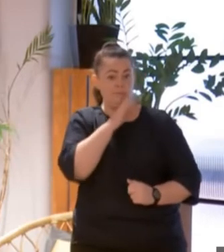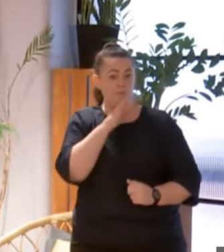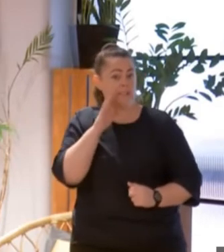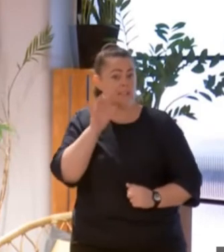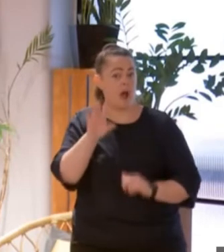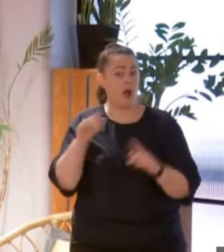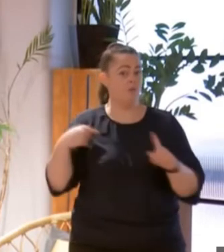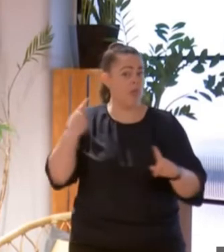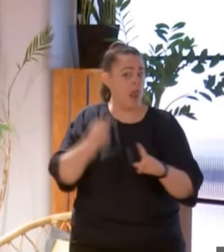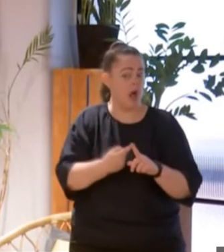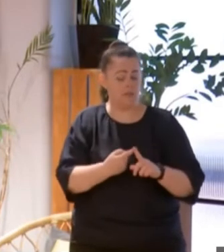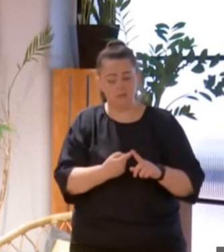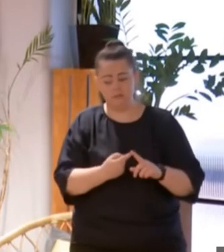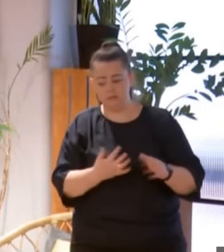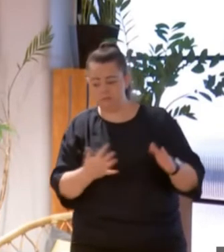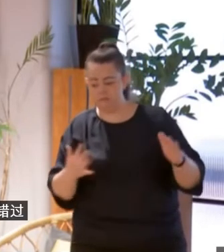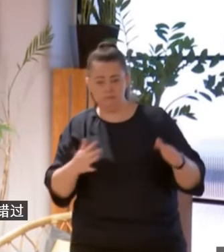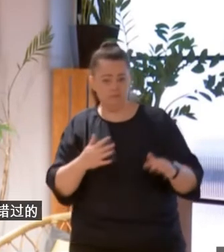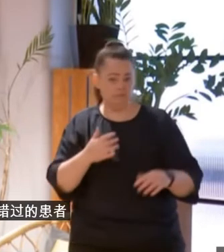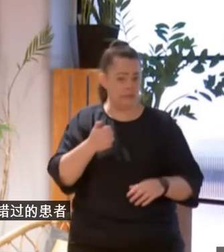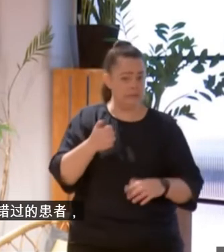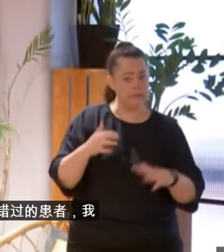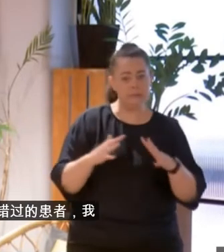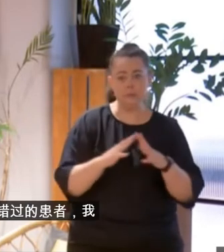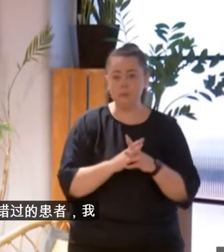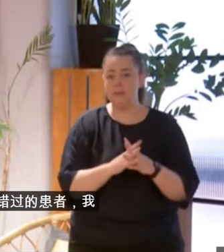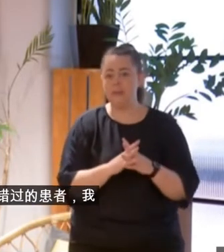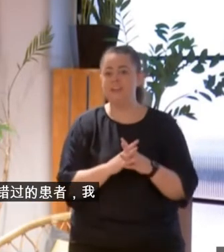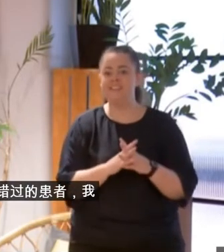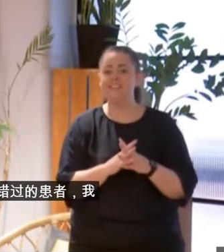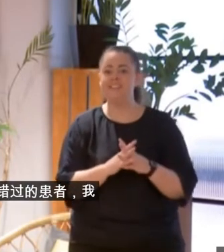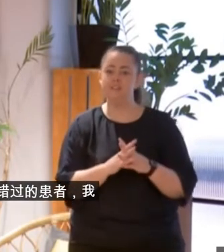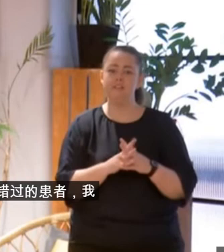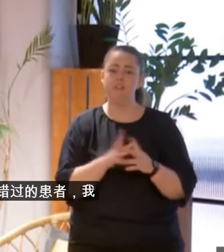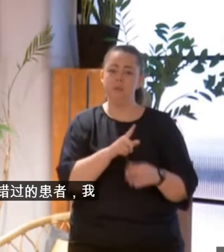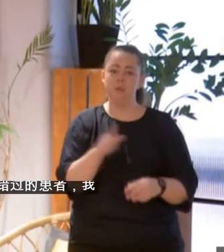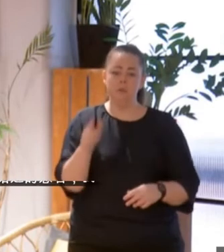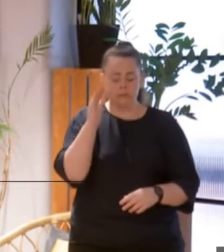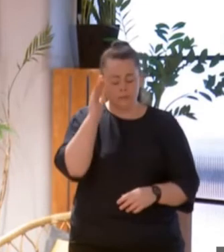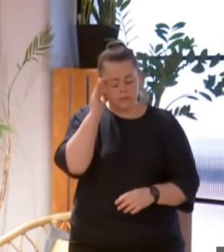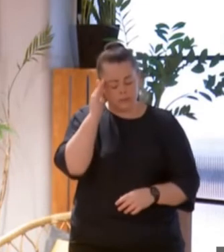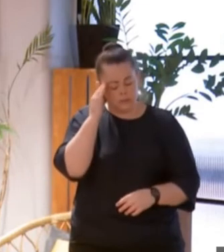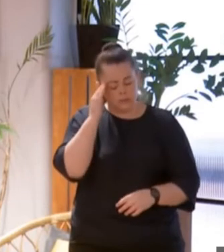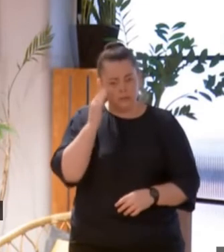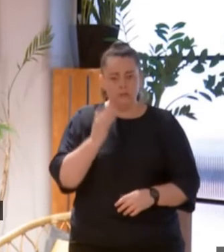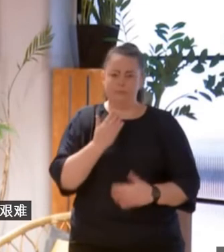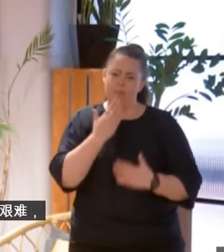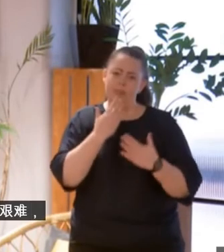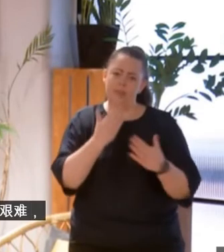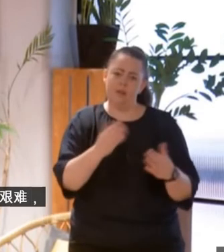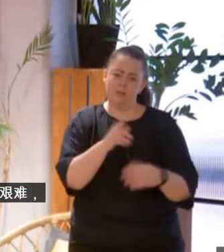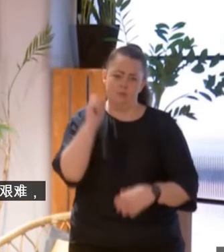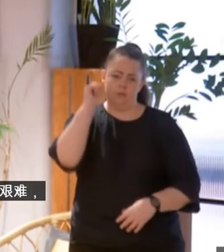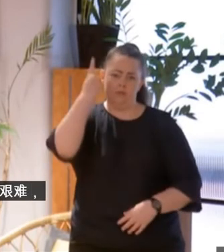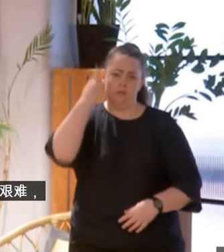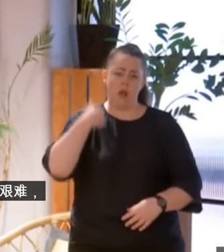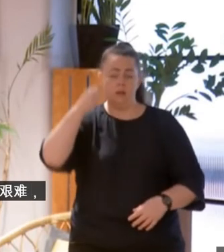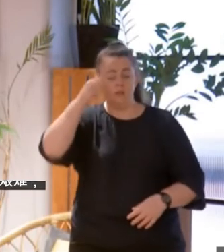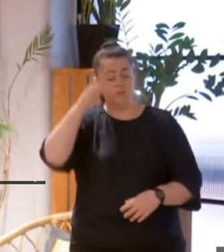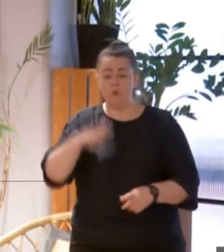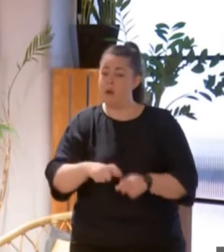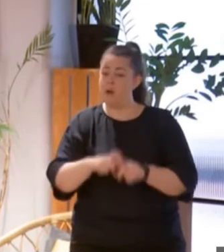few weeks as a result of the necessary suspension, I just want to say thank you for your understanding. I know it's pretty tough,